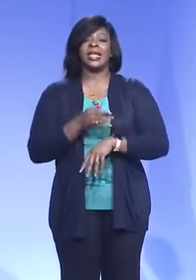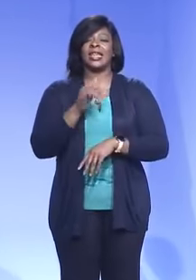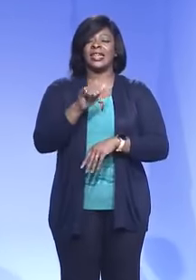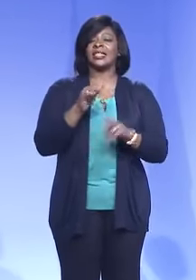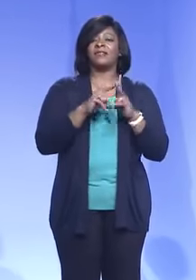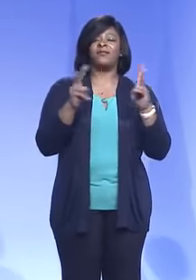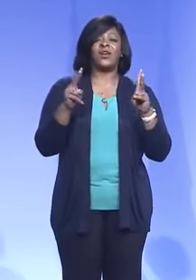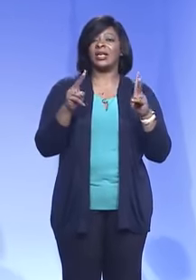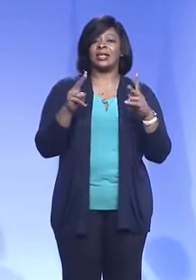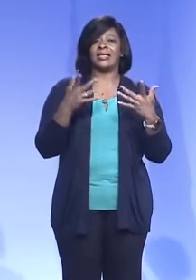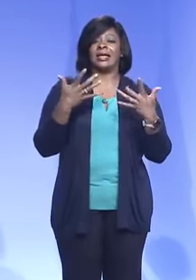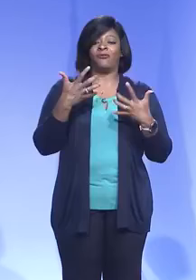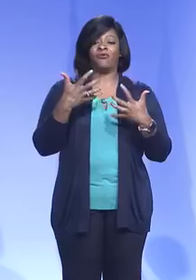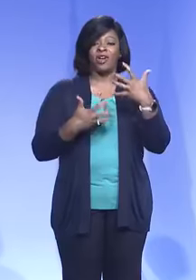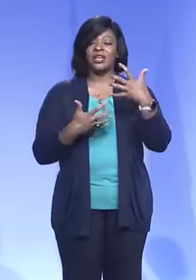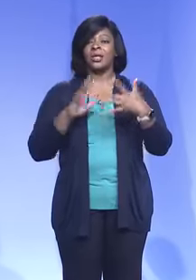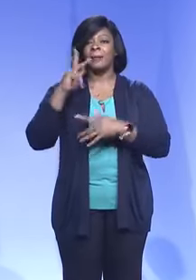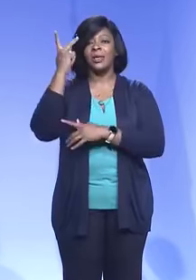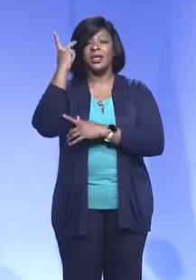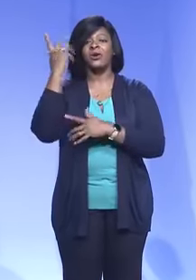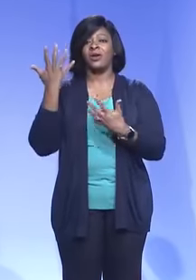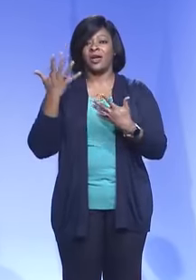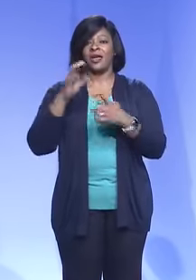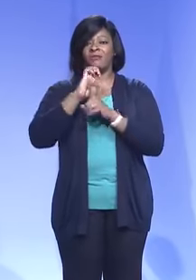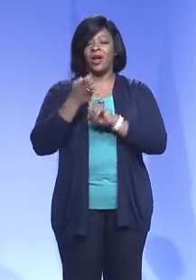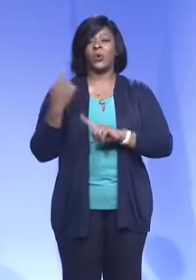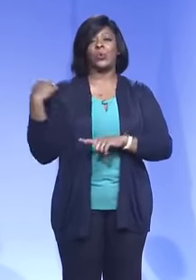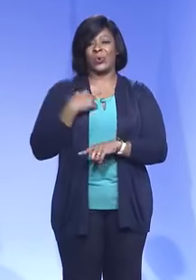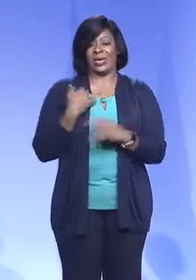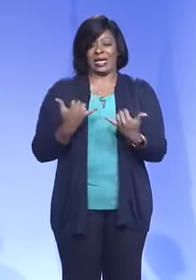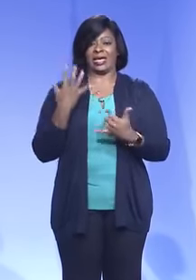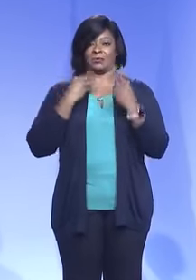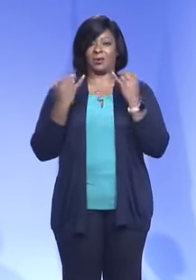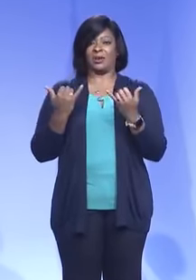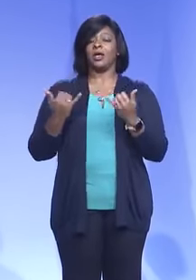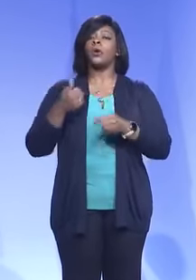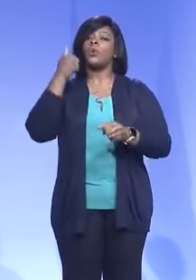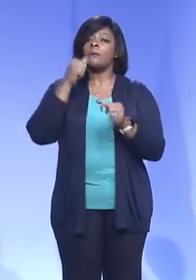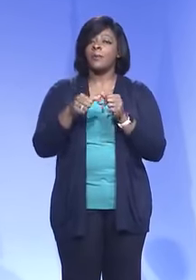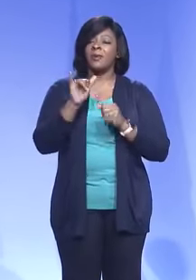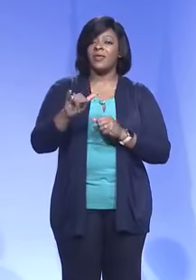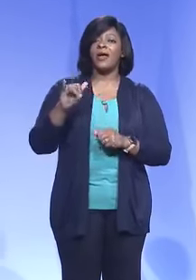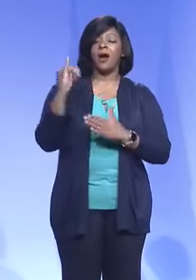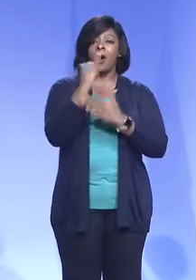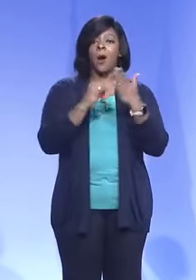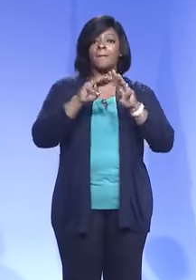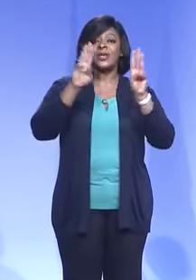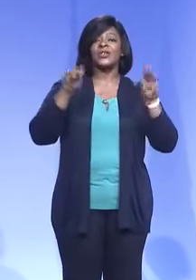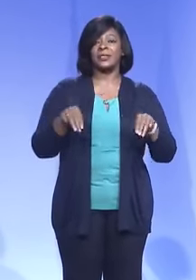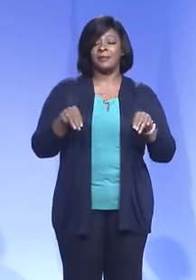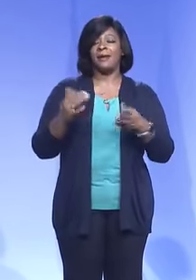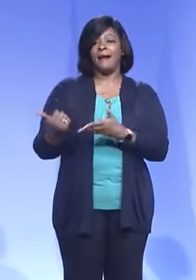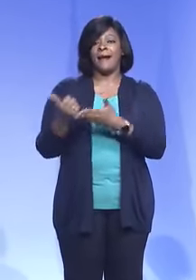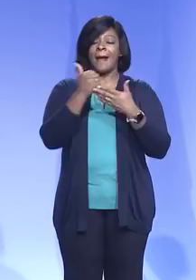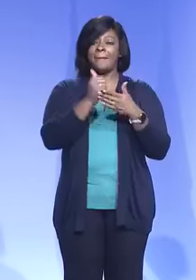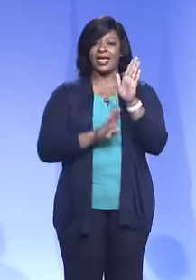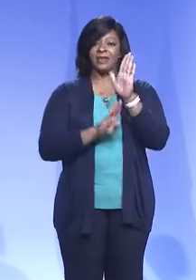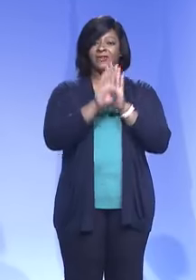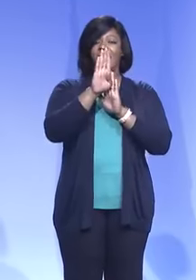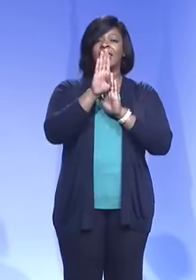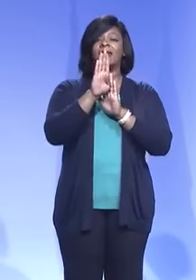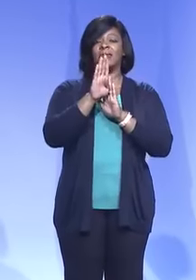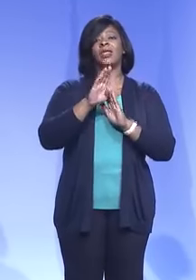very fractured political environment that we are in, just remember that art museums help to develop